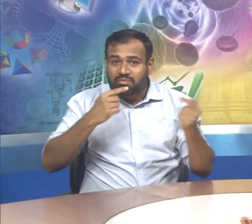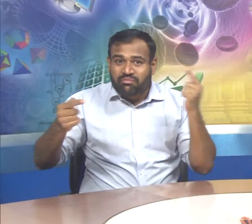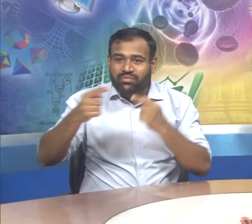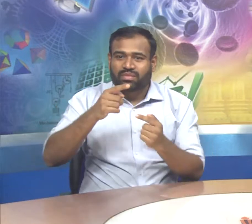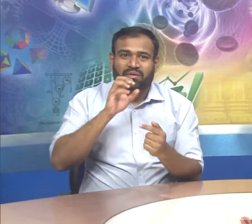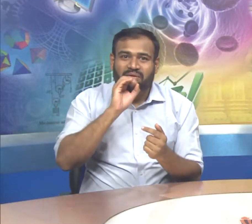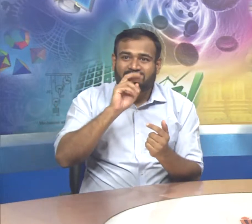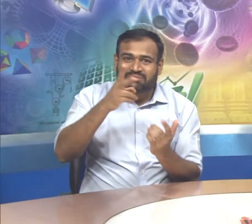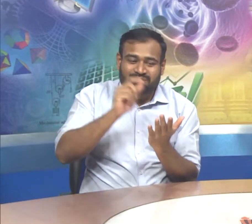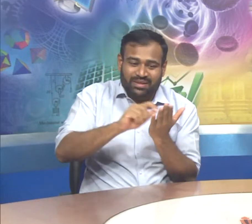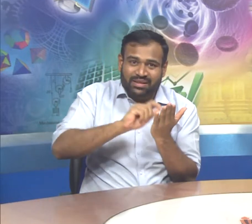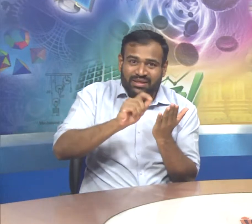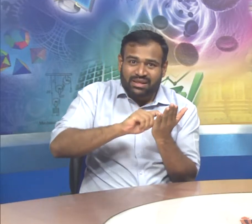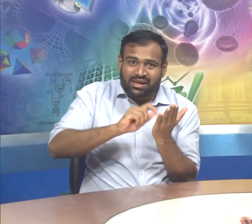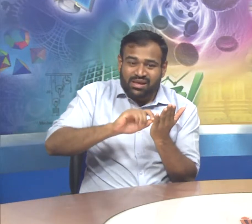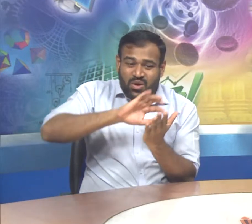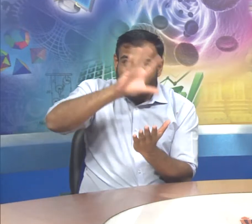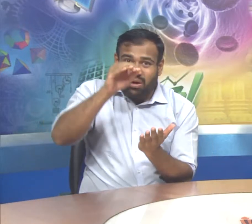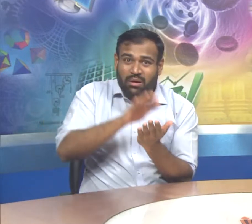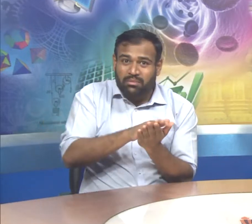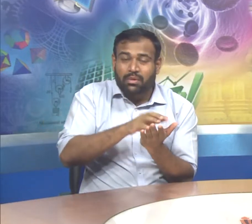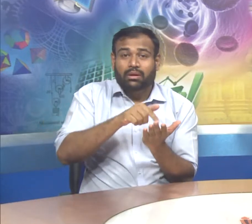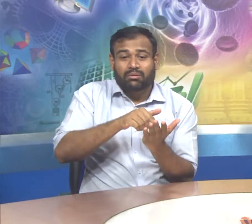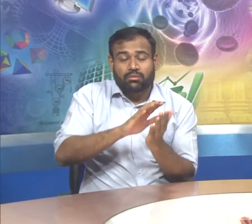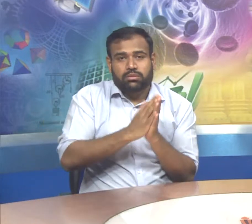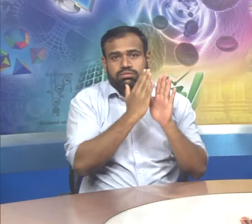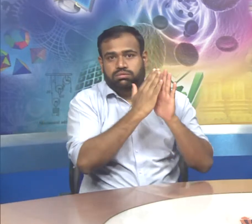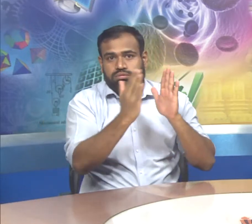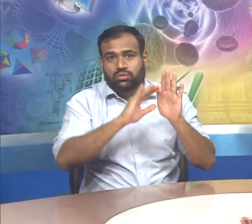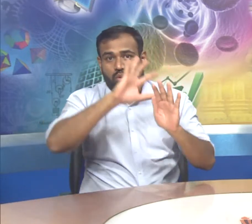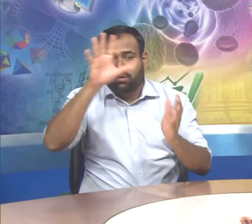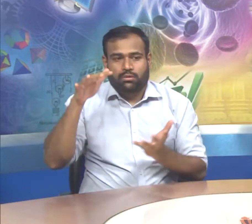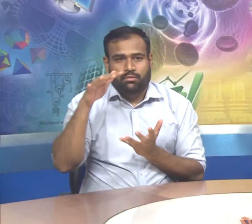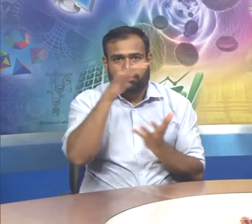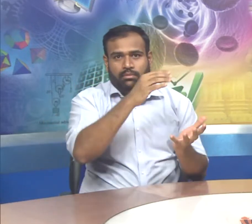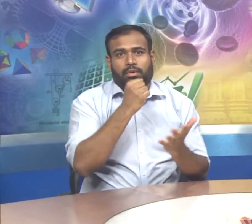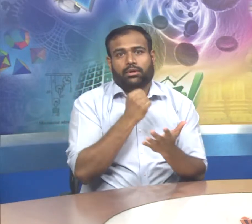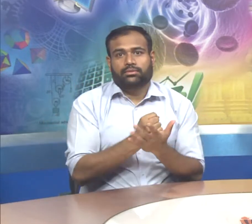The Supreme Court is a court of record.